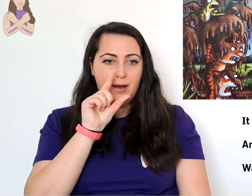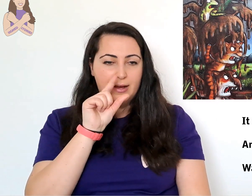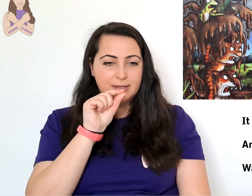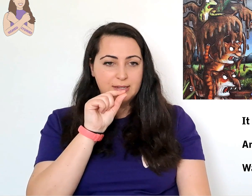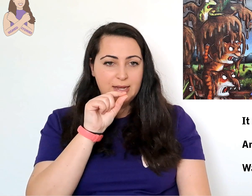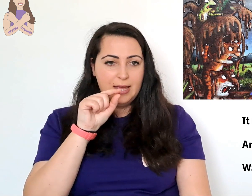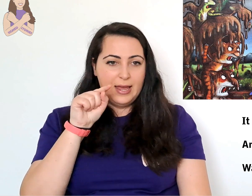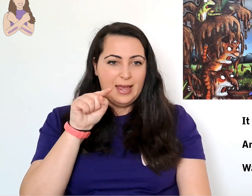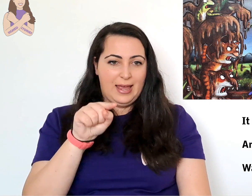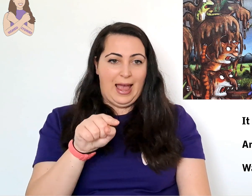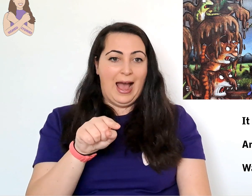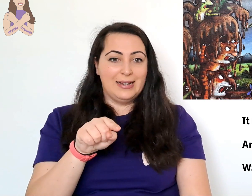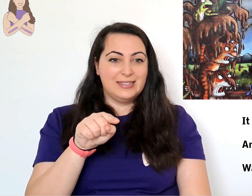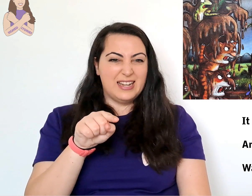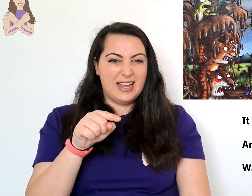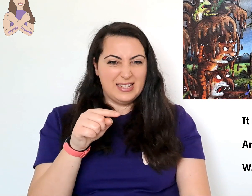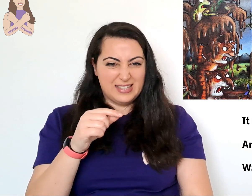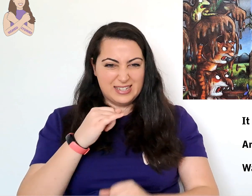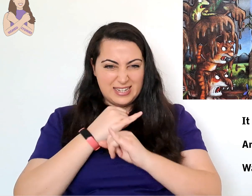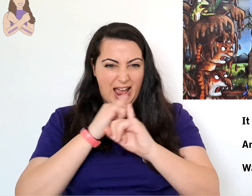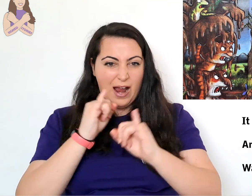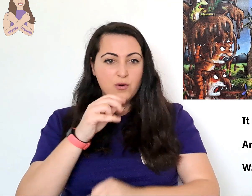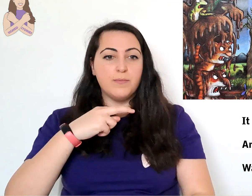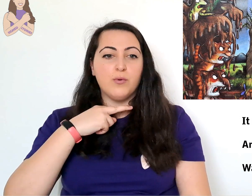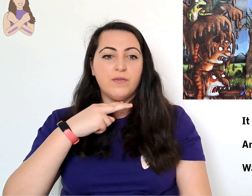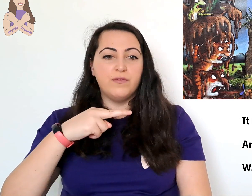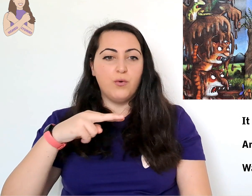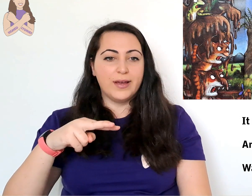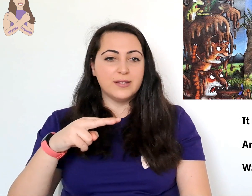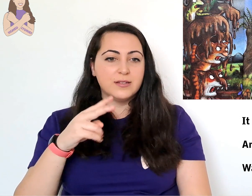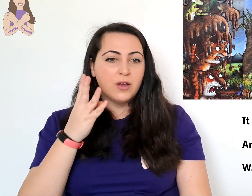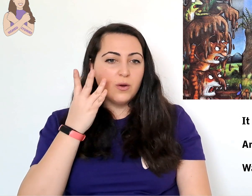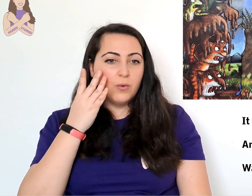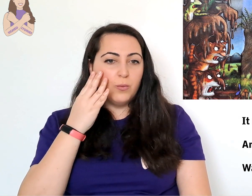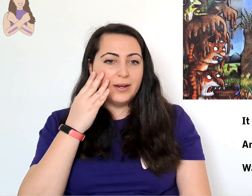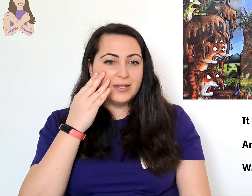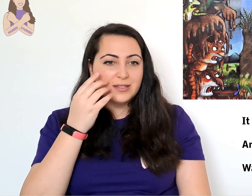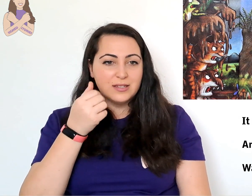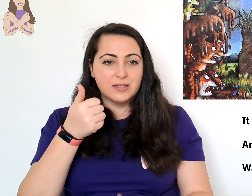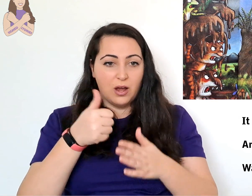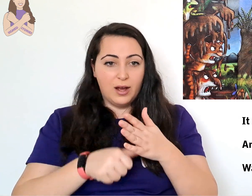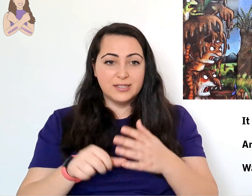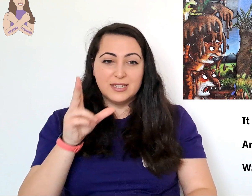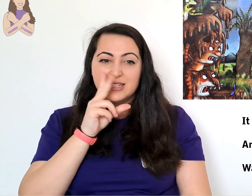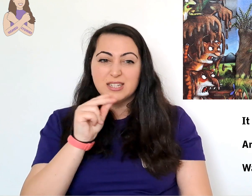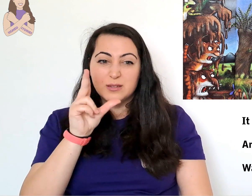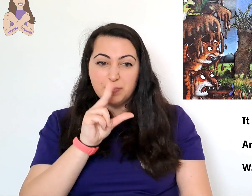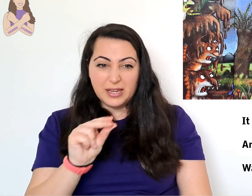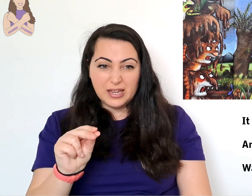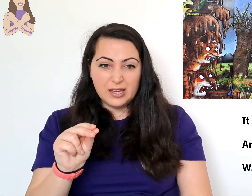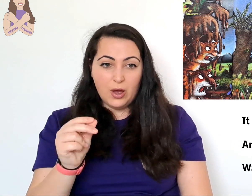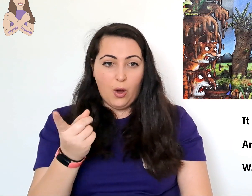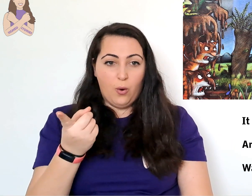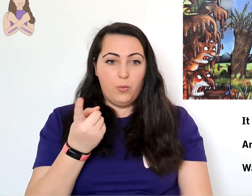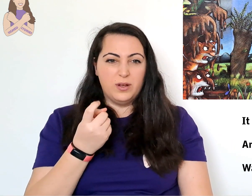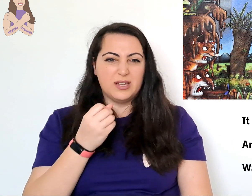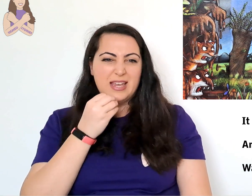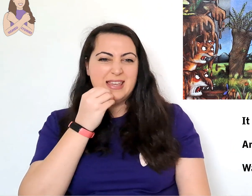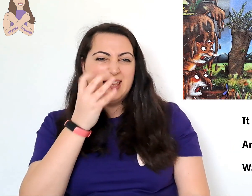bird, and its terrible voice, when it started to speak, was a